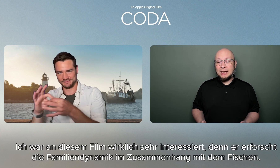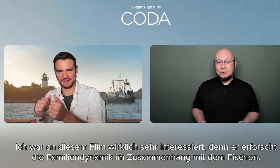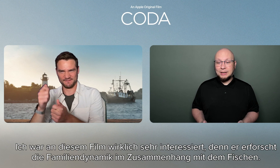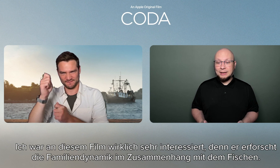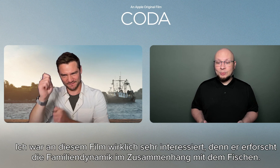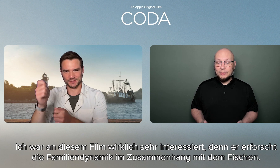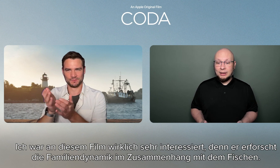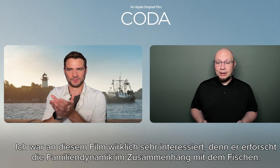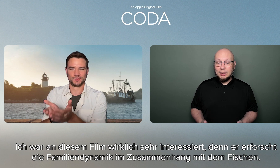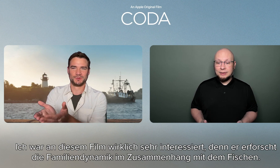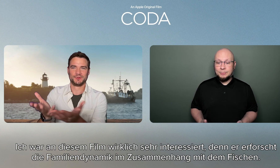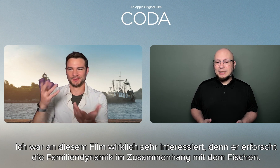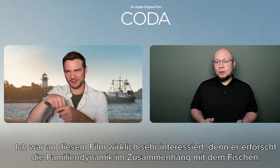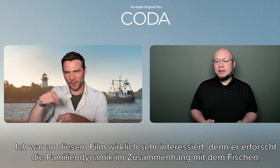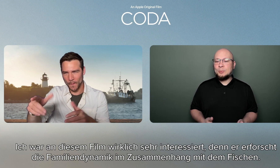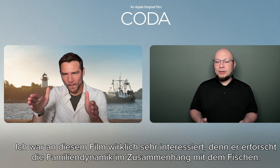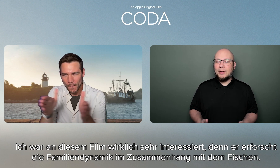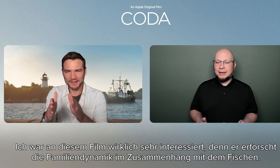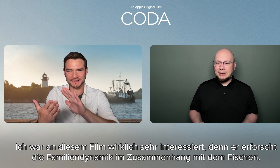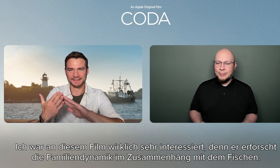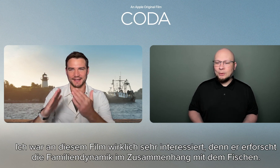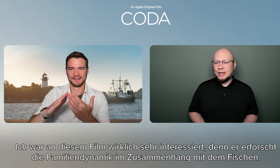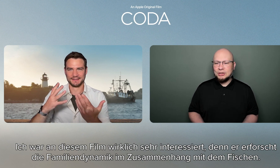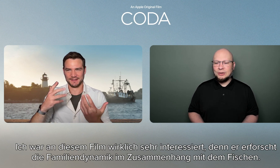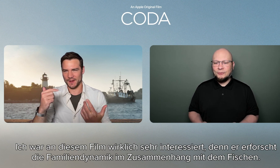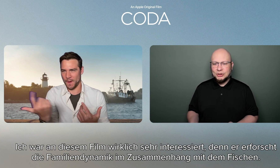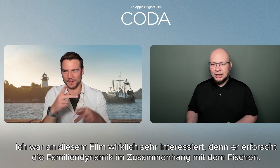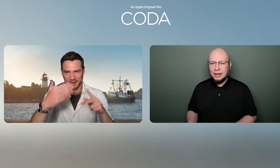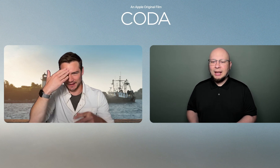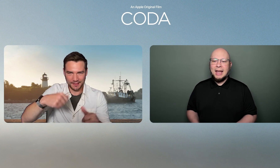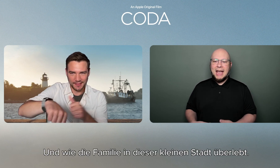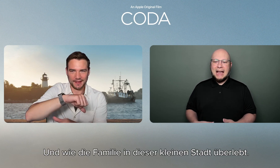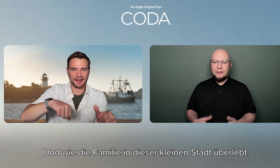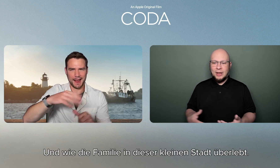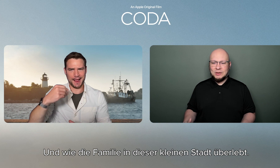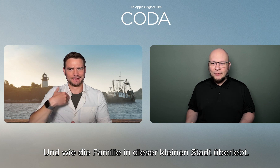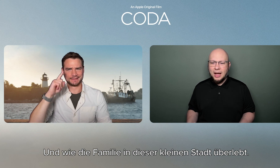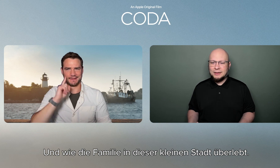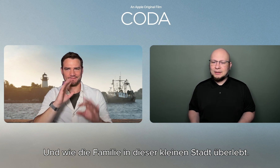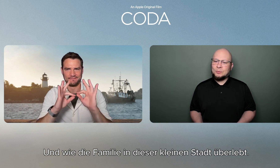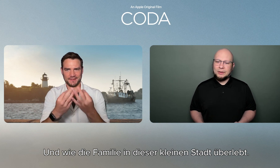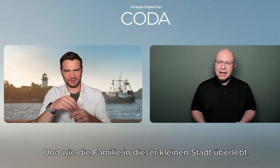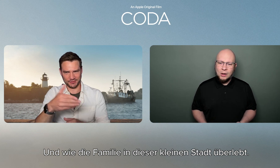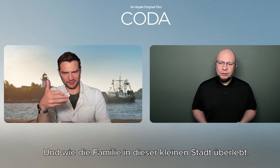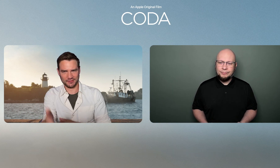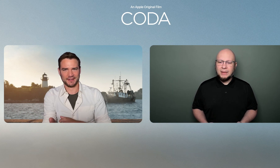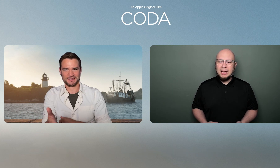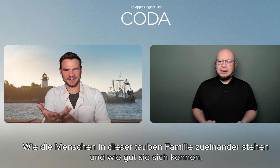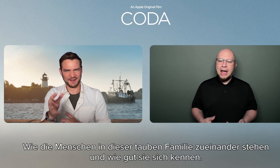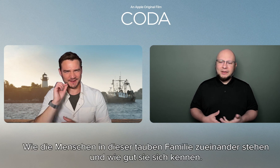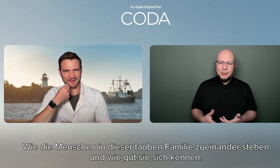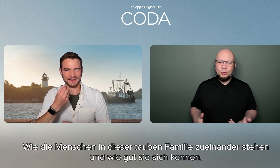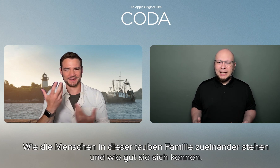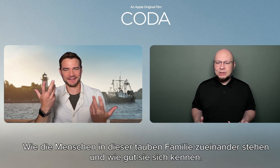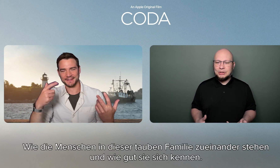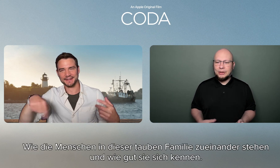was really interested in this movie because they're going to explore the family dynamic in relation to the fishing and how the family survives in this small town, you